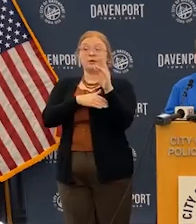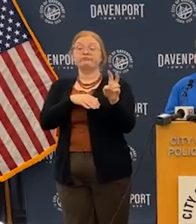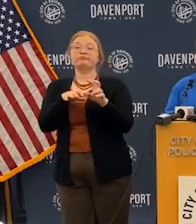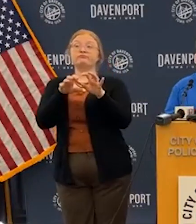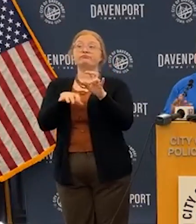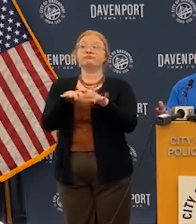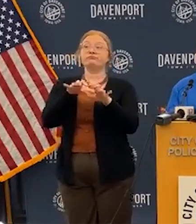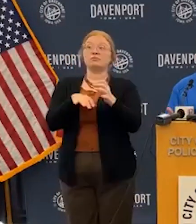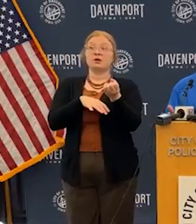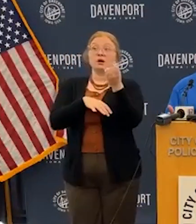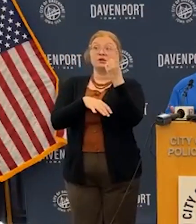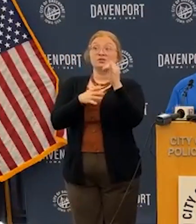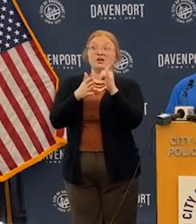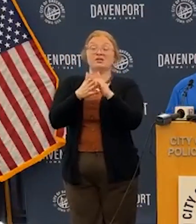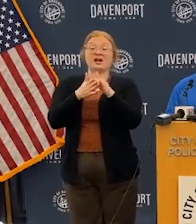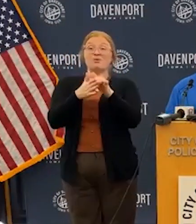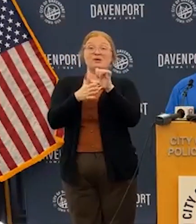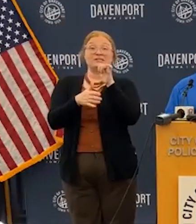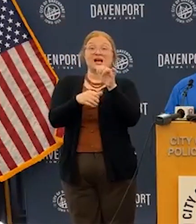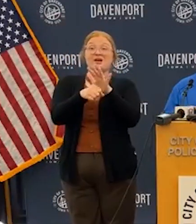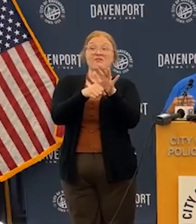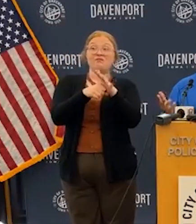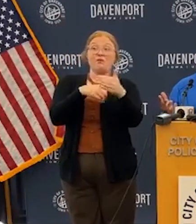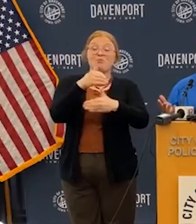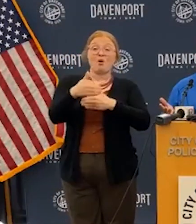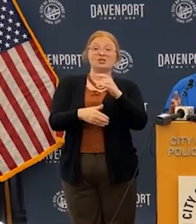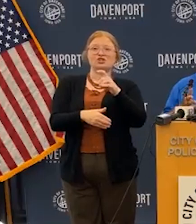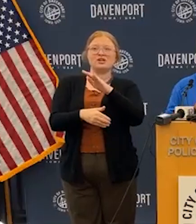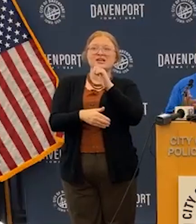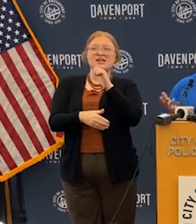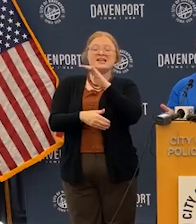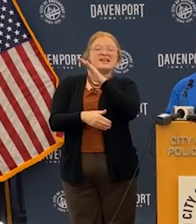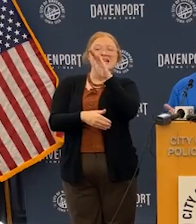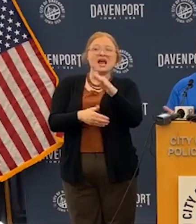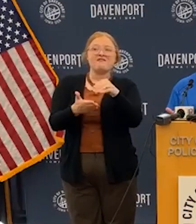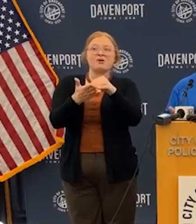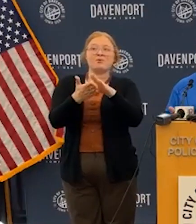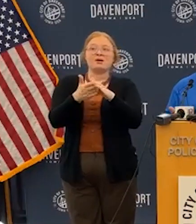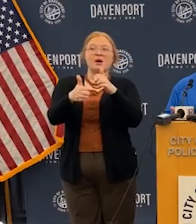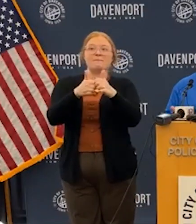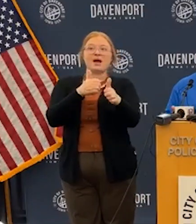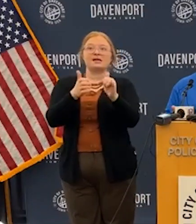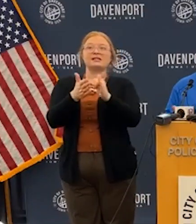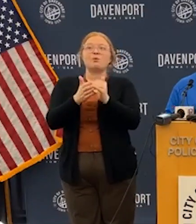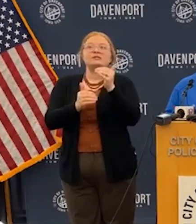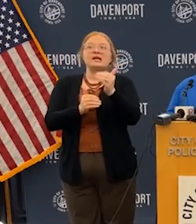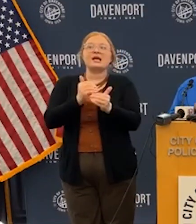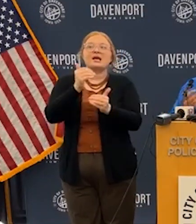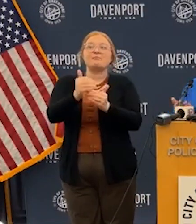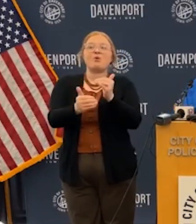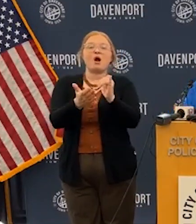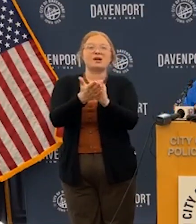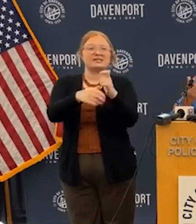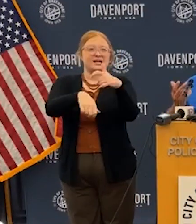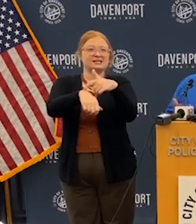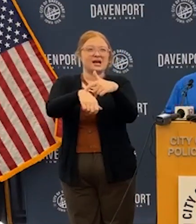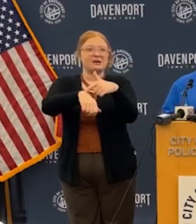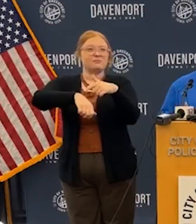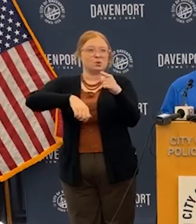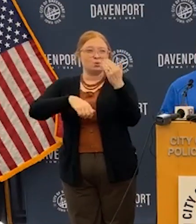work was never completed, so it shouldn't have been passed. It should have been failed. It was in progress. So when you start work, you come in, you start